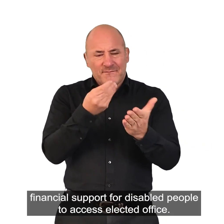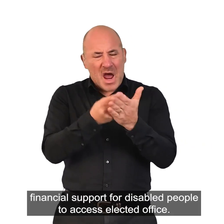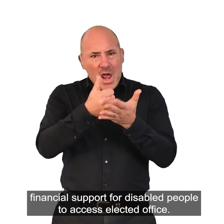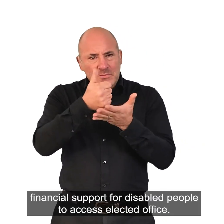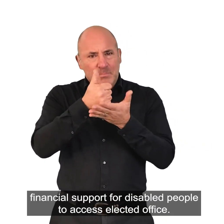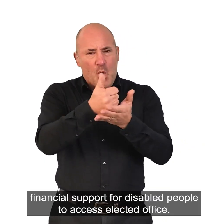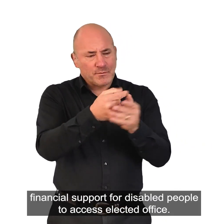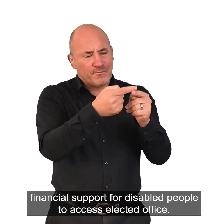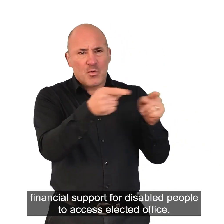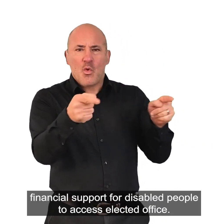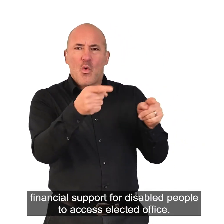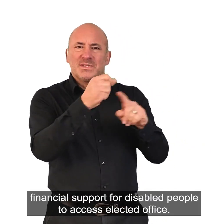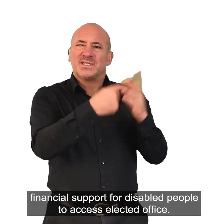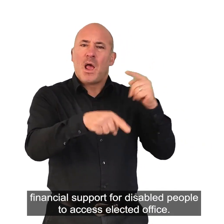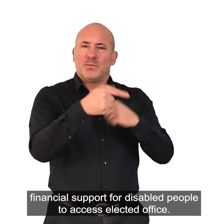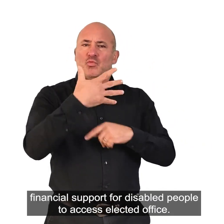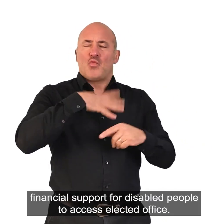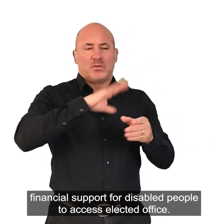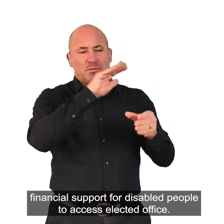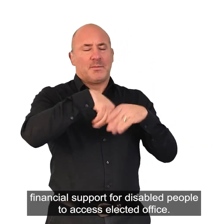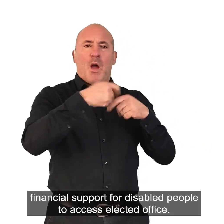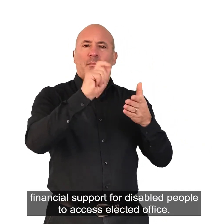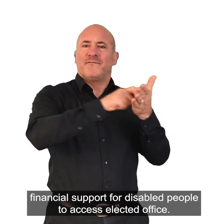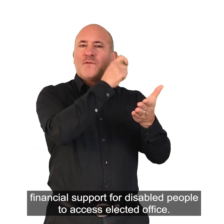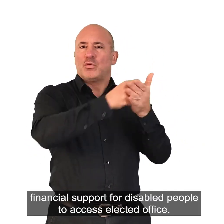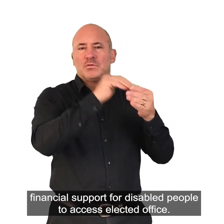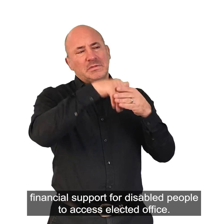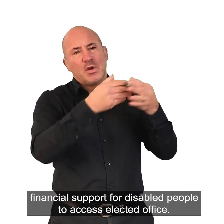financial support for disabled people to access elected office.